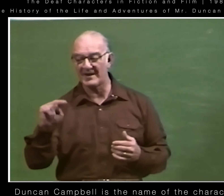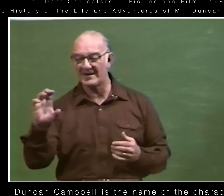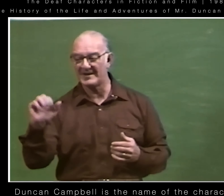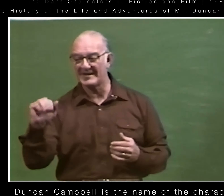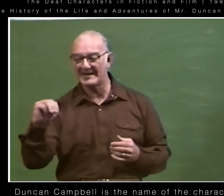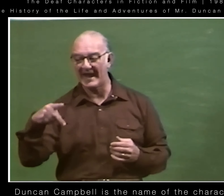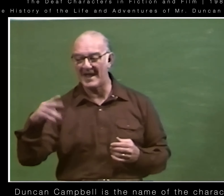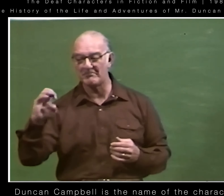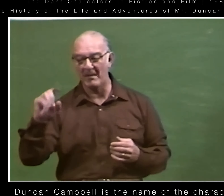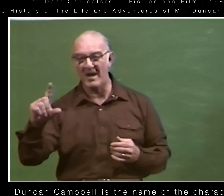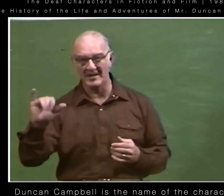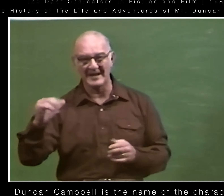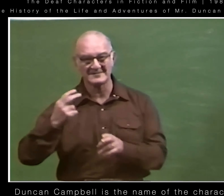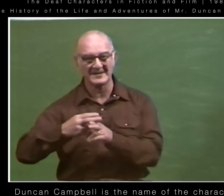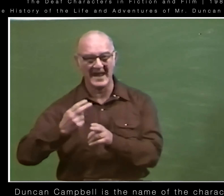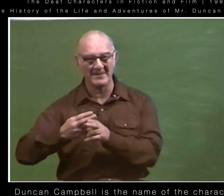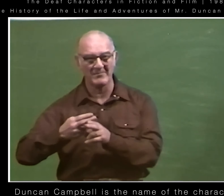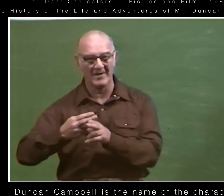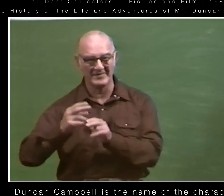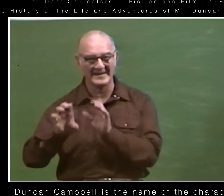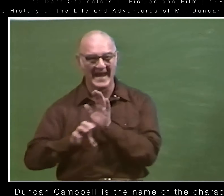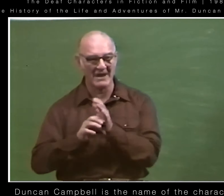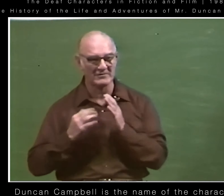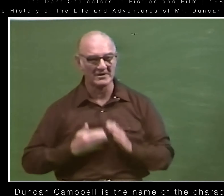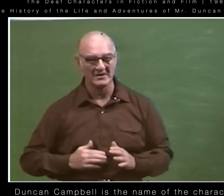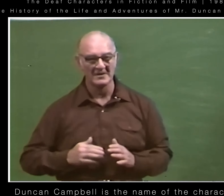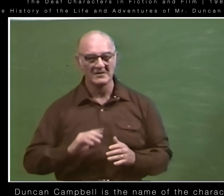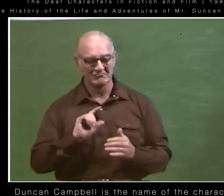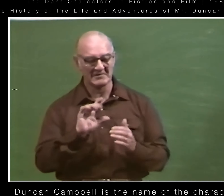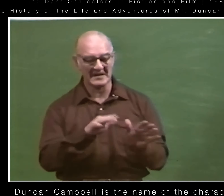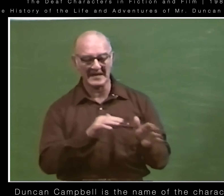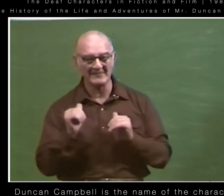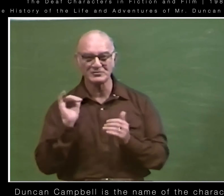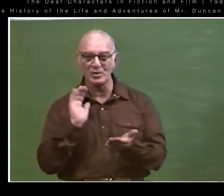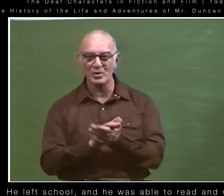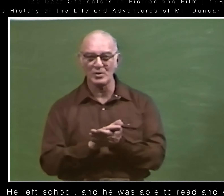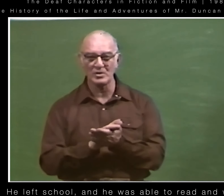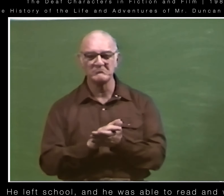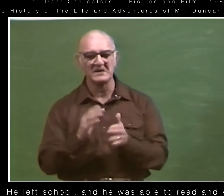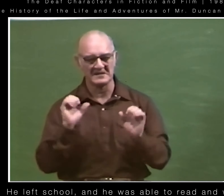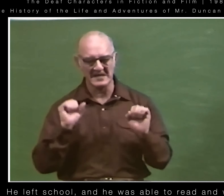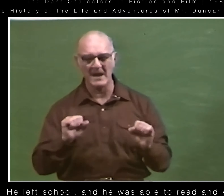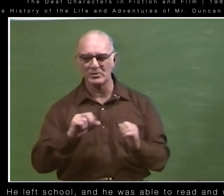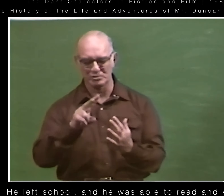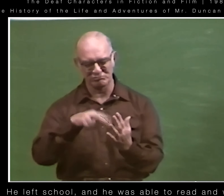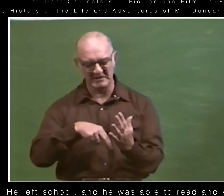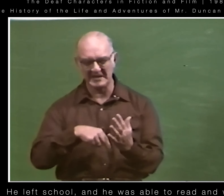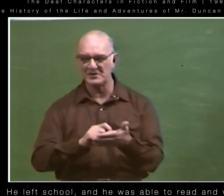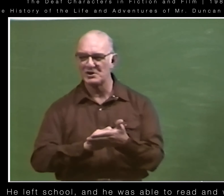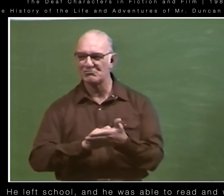Duncan Campbell, that's the name of the character, leaves school. He's able to read,